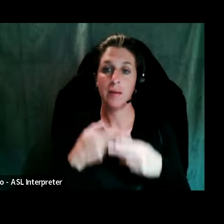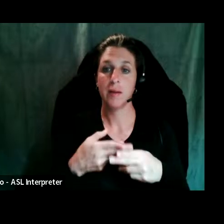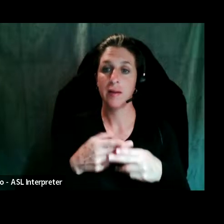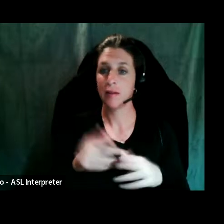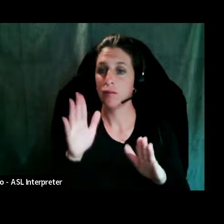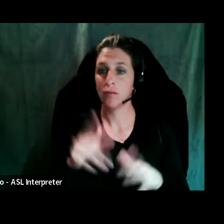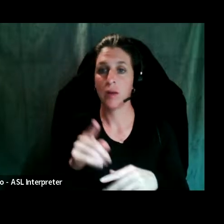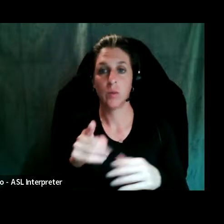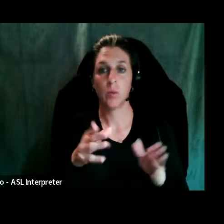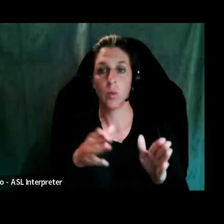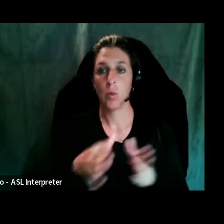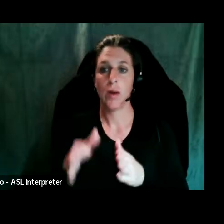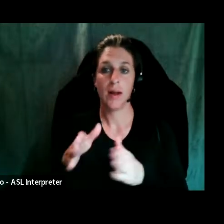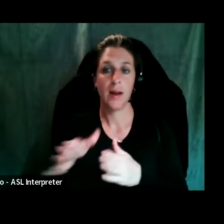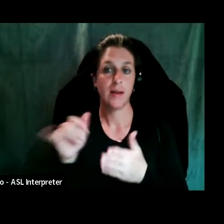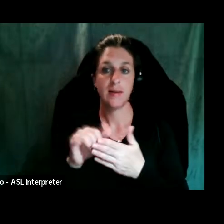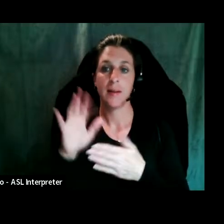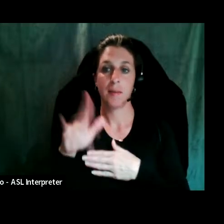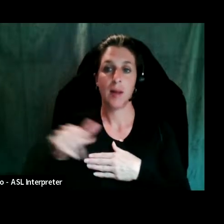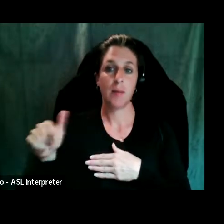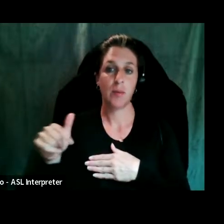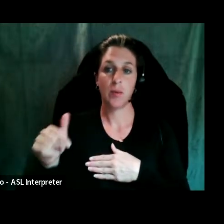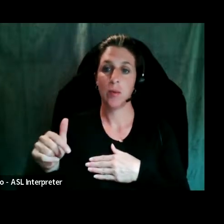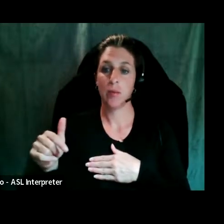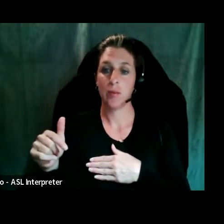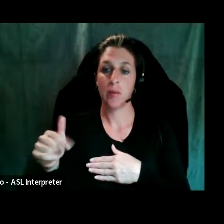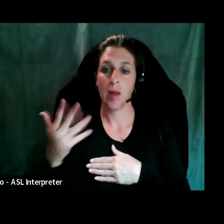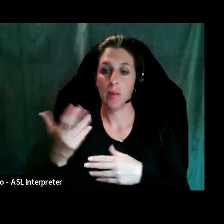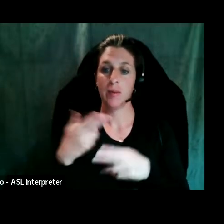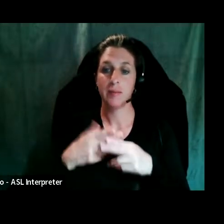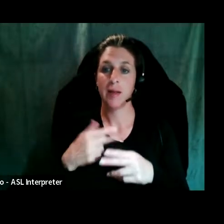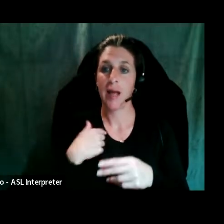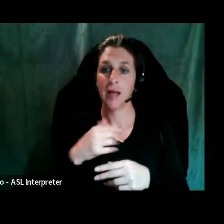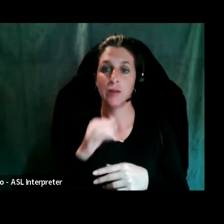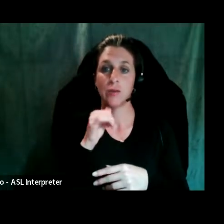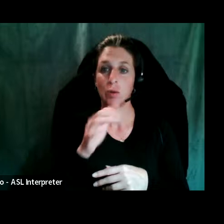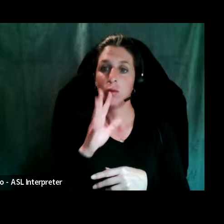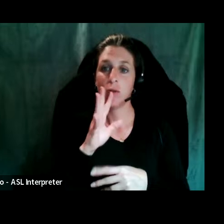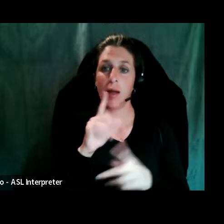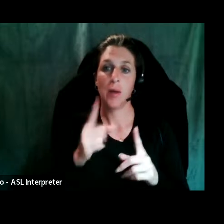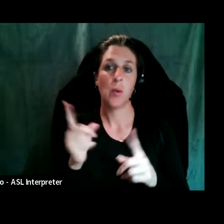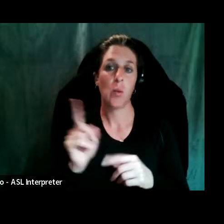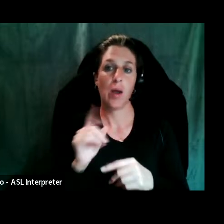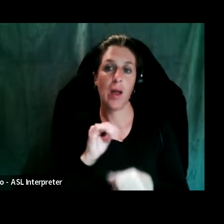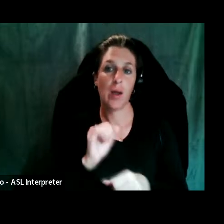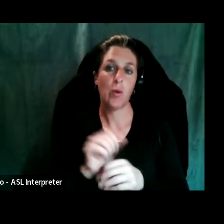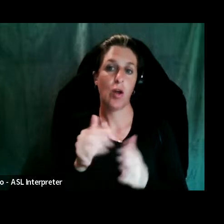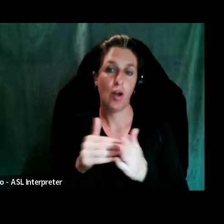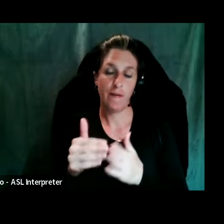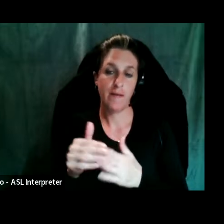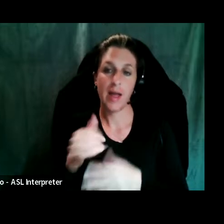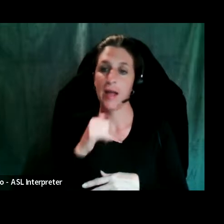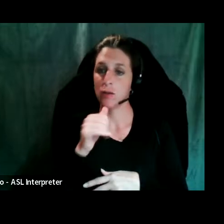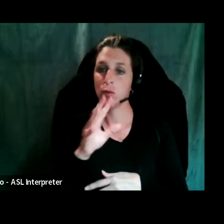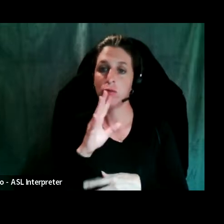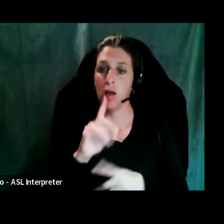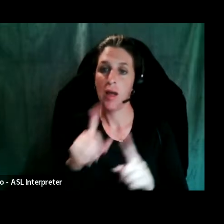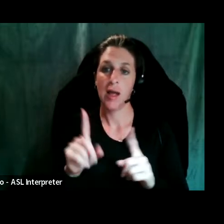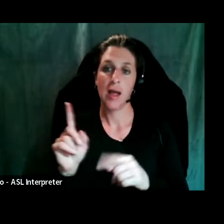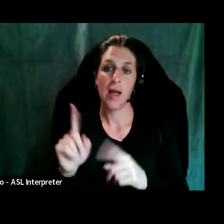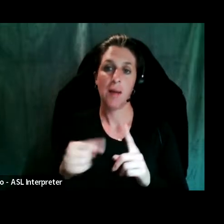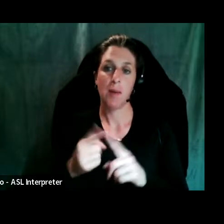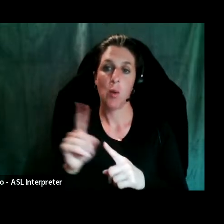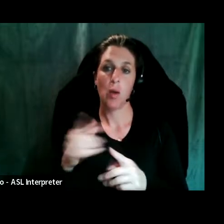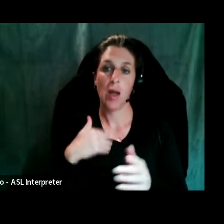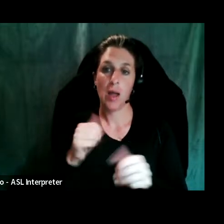organized the barbecue. I wanted to mention that I don't really talk about where I work too often because I don't really talk about where I work too